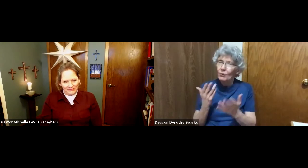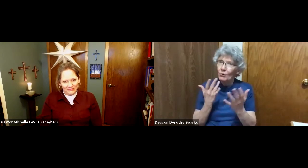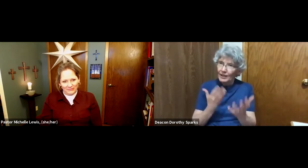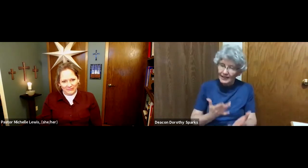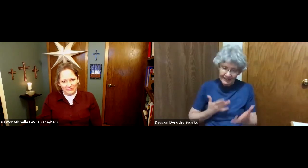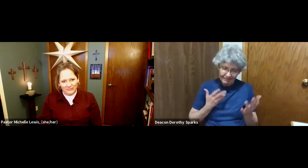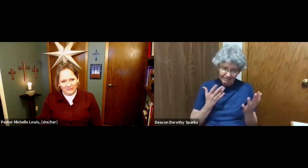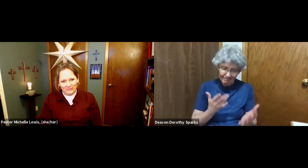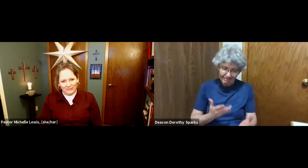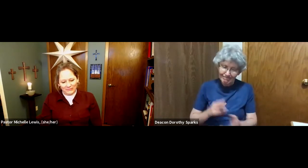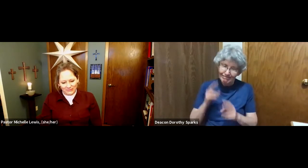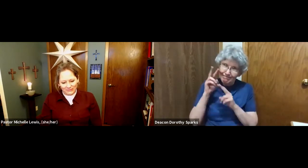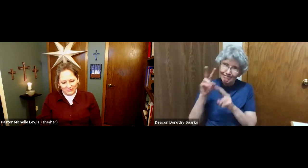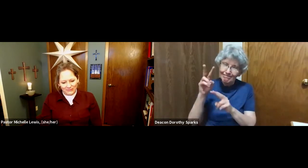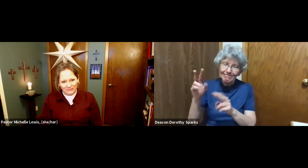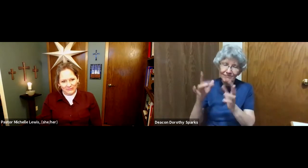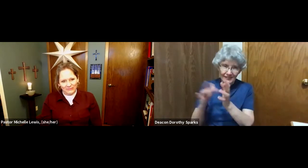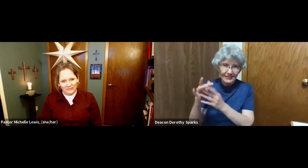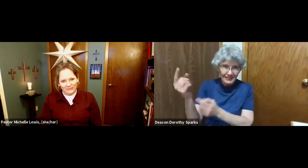In this season of waiting,